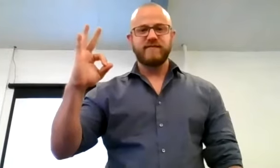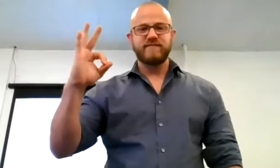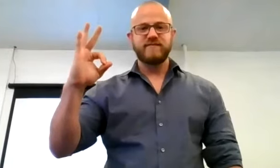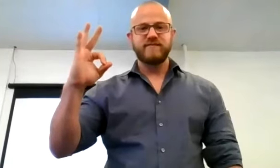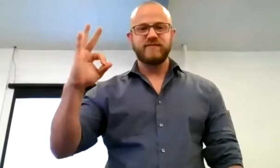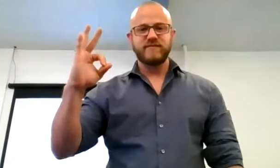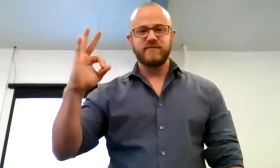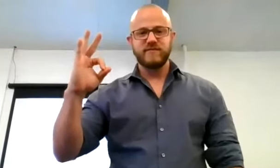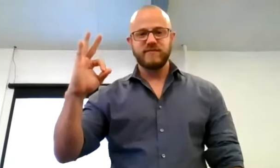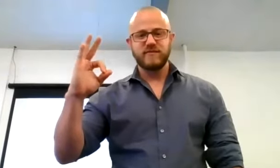F,